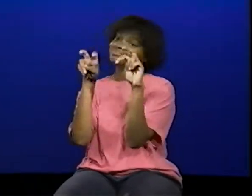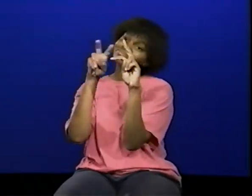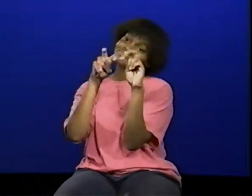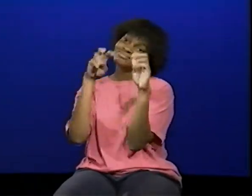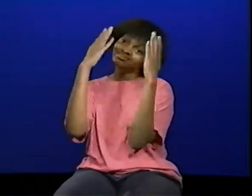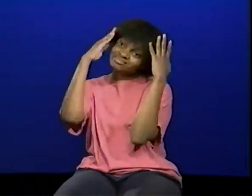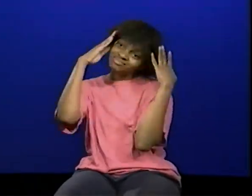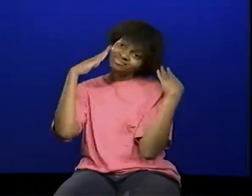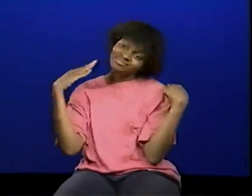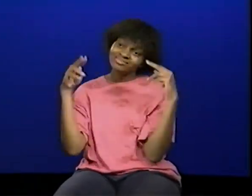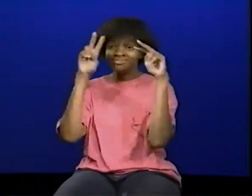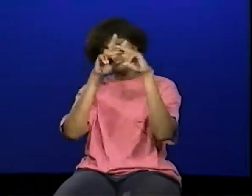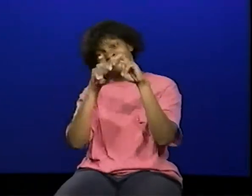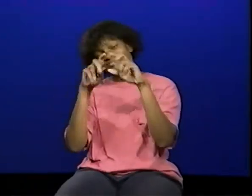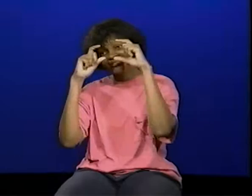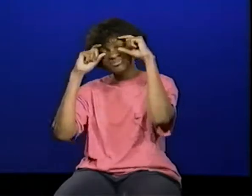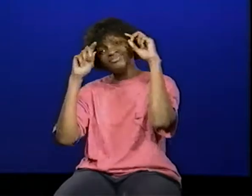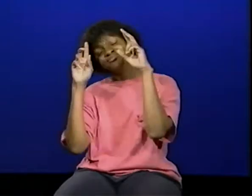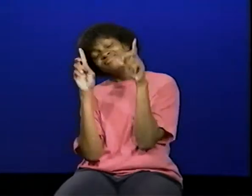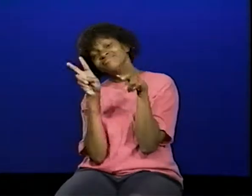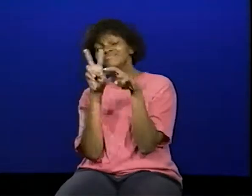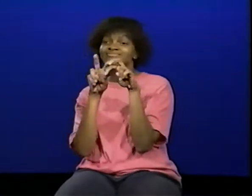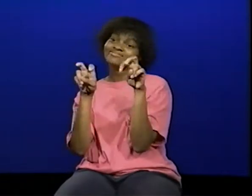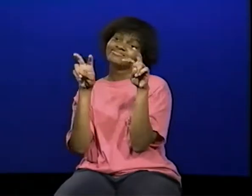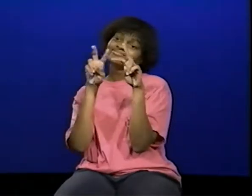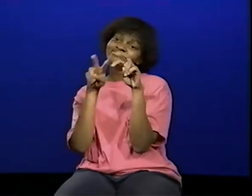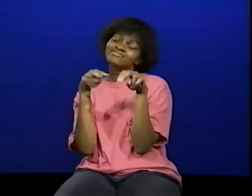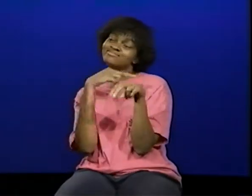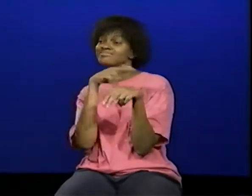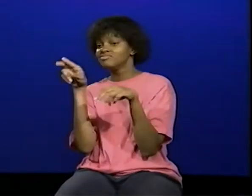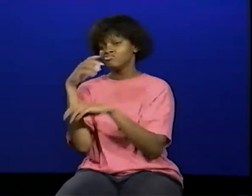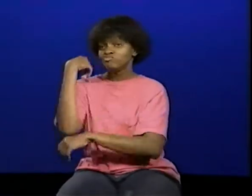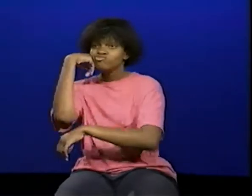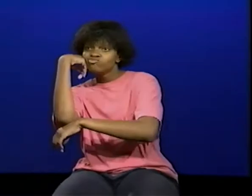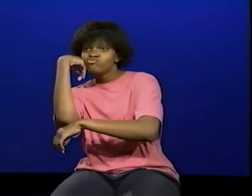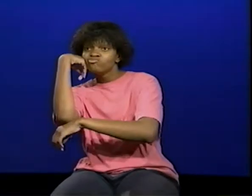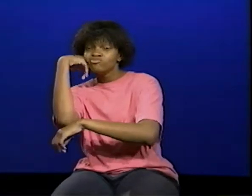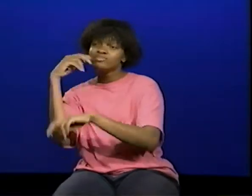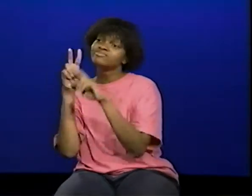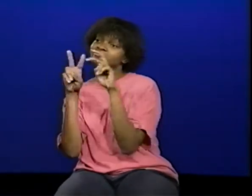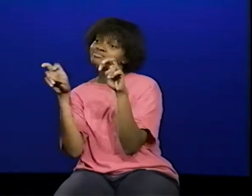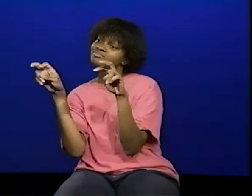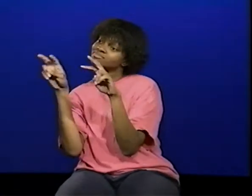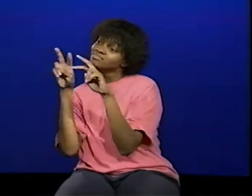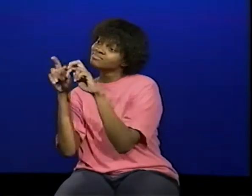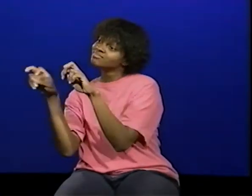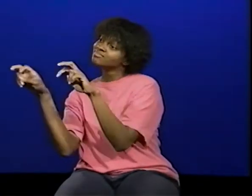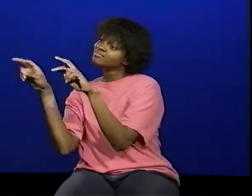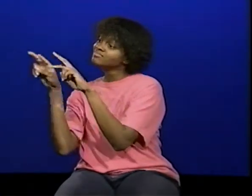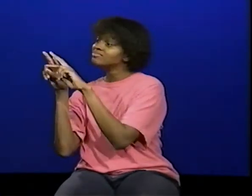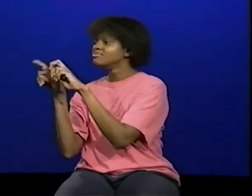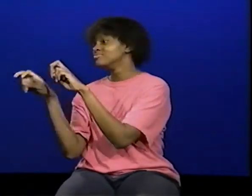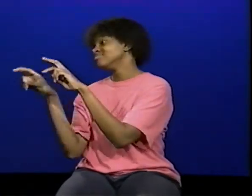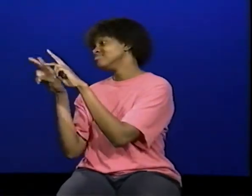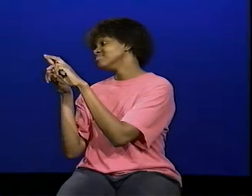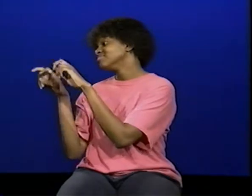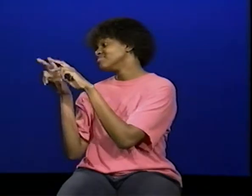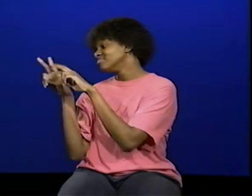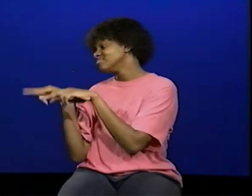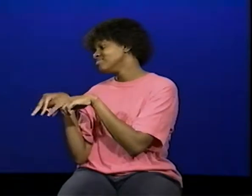with it. So I looked at the woman. I was checking her out, looking at her hair and looking at her eyeglasses and so forth, and I looked